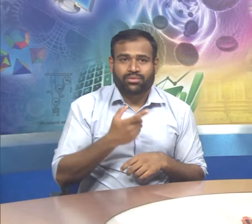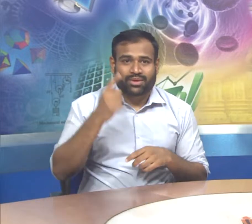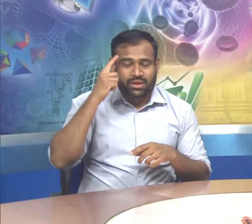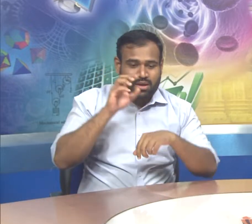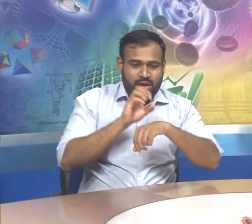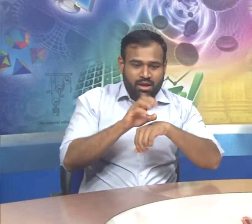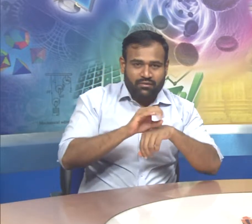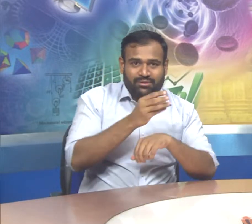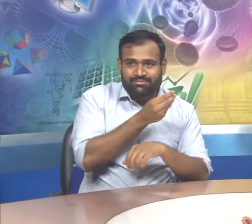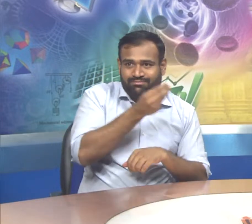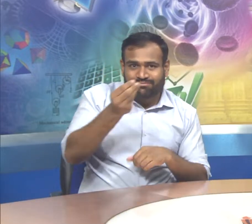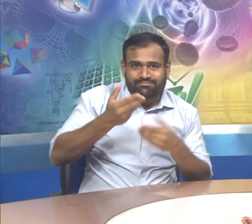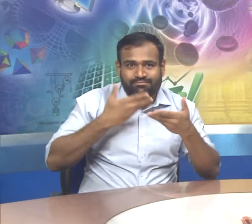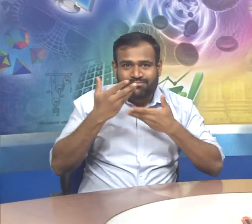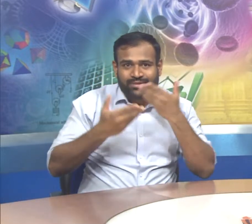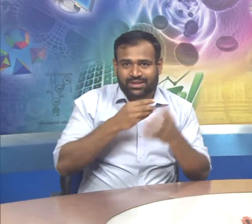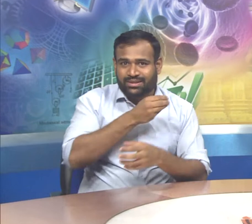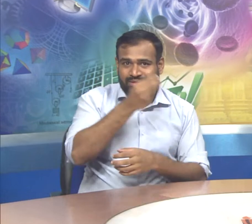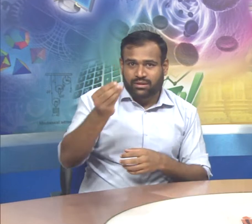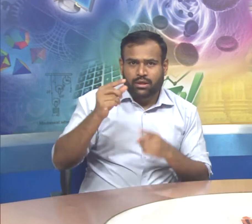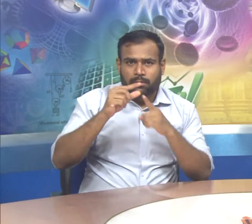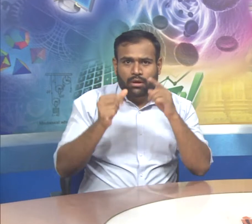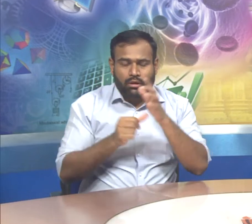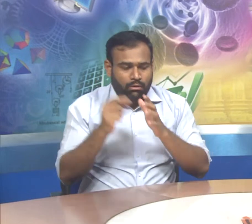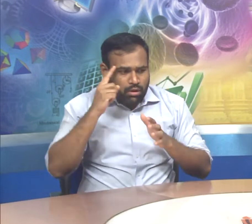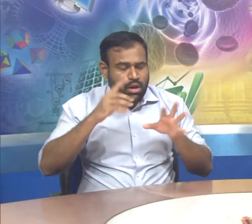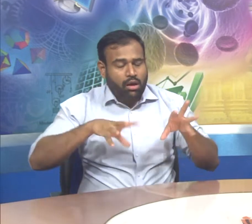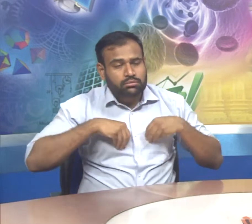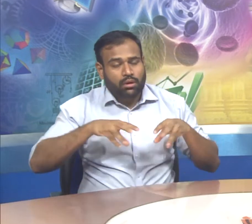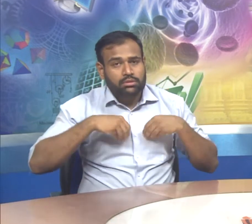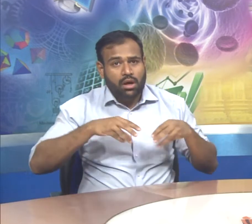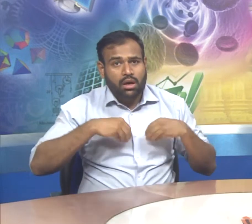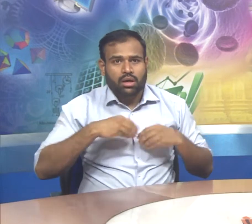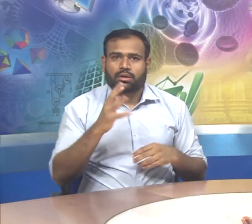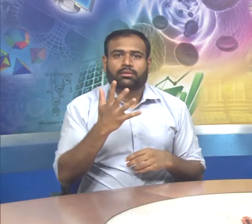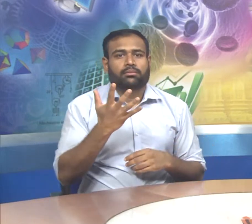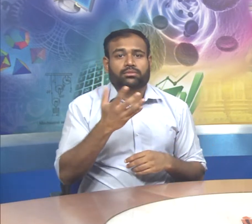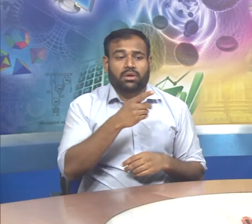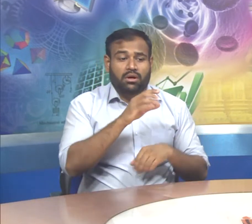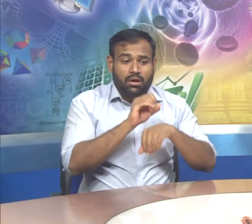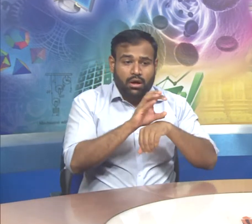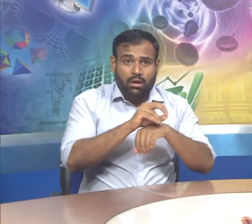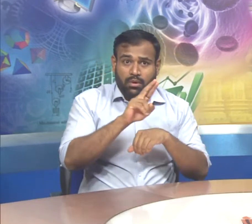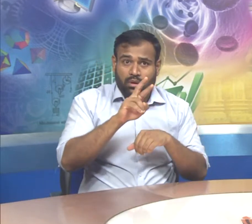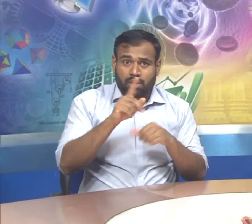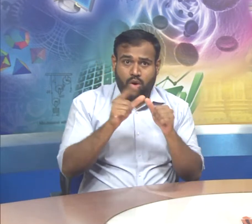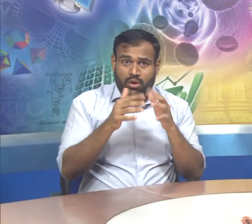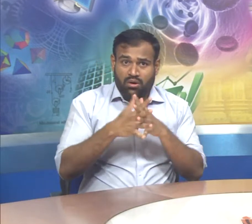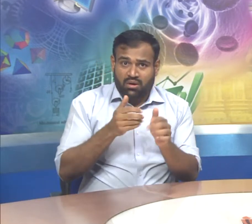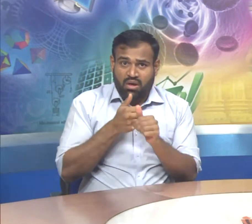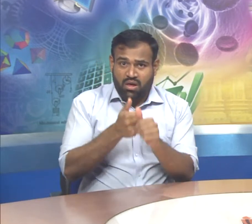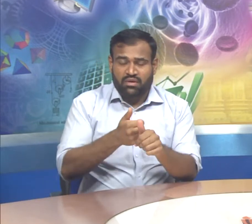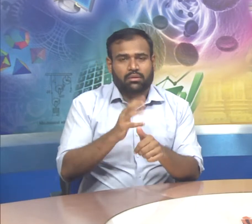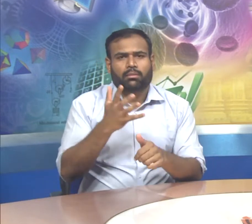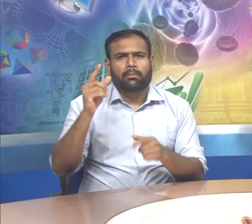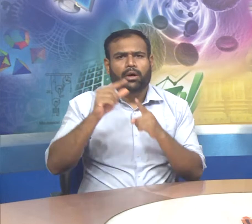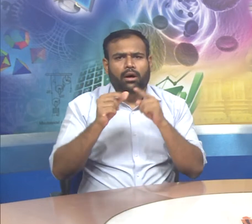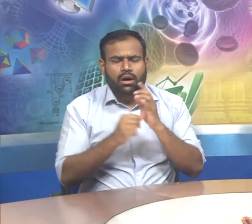But the Supreme Court is not bound to give advice. In case